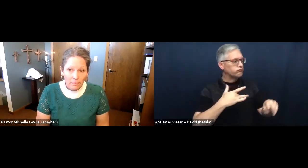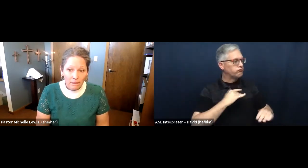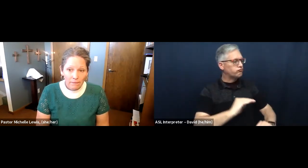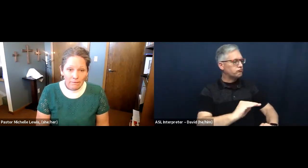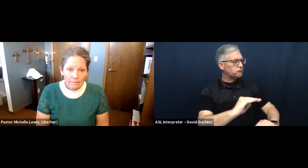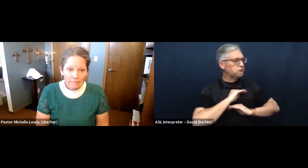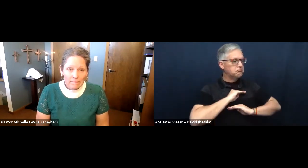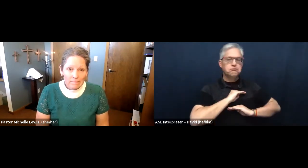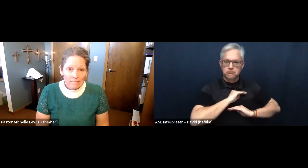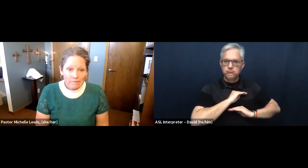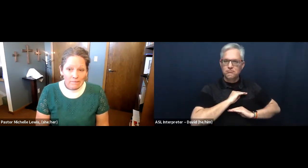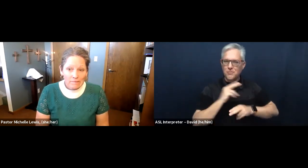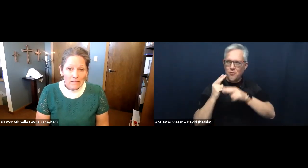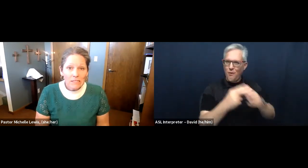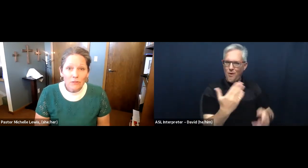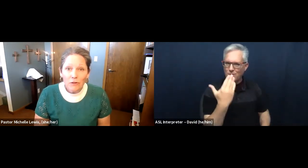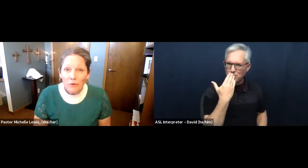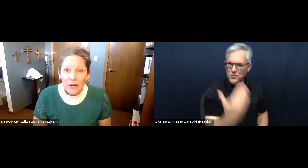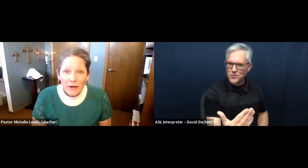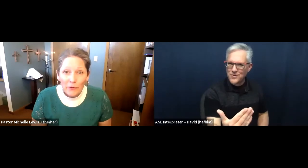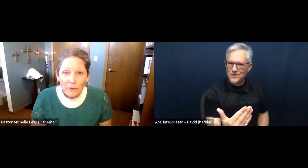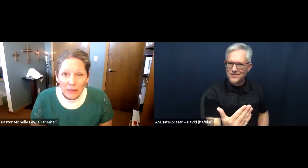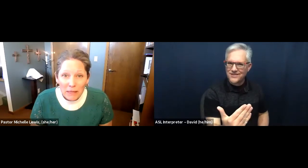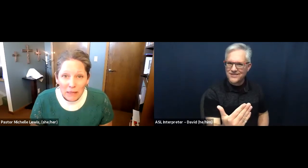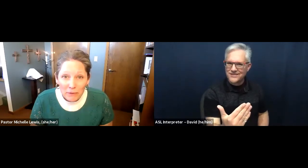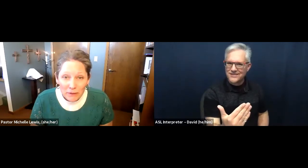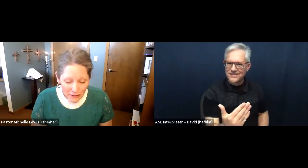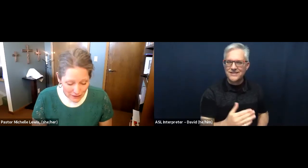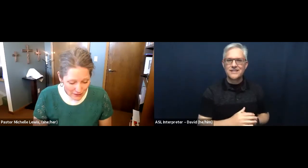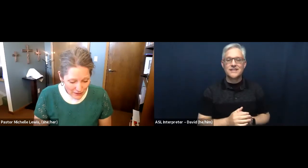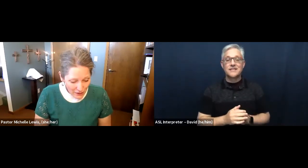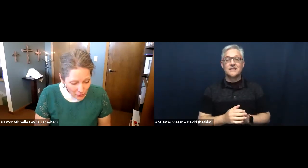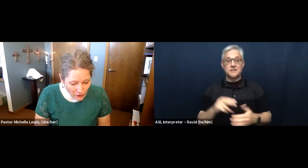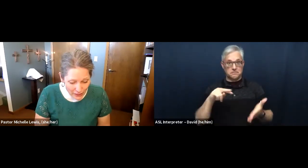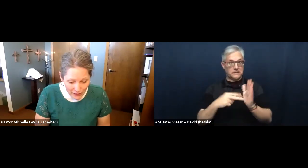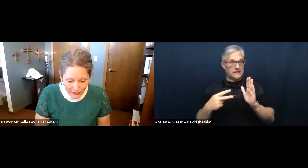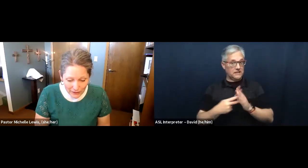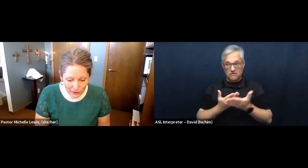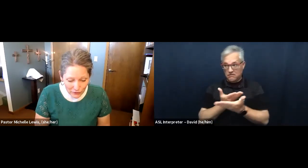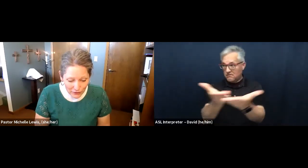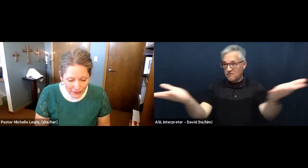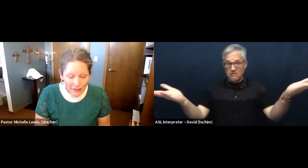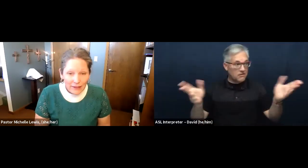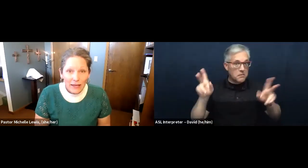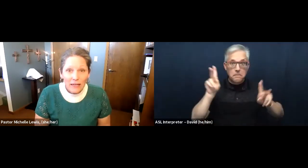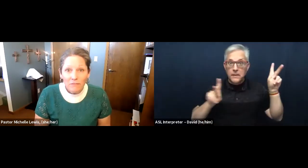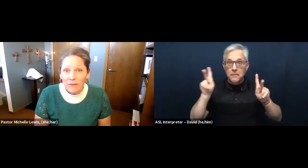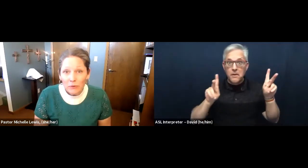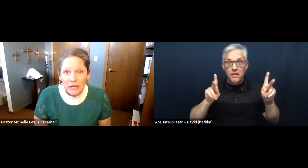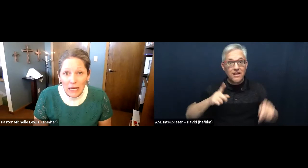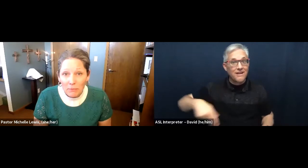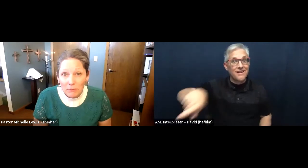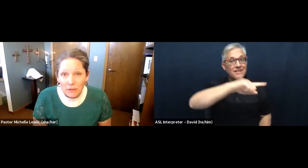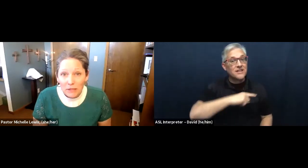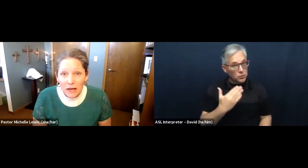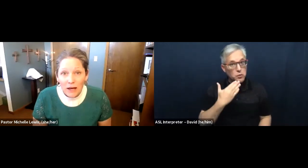And so we people are created good. And in fact,